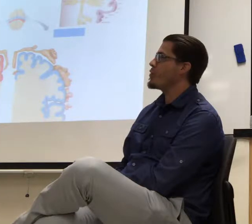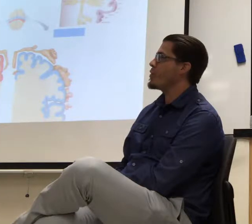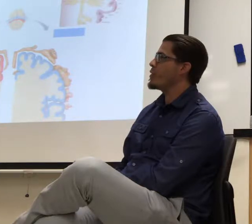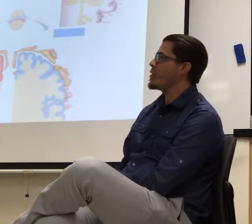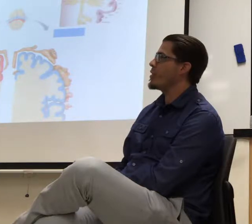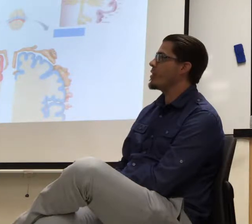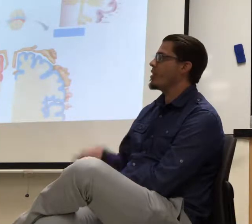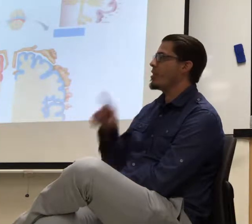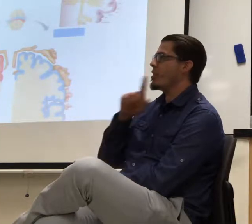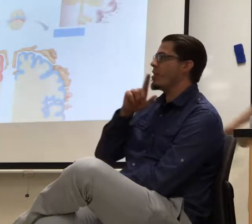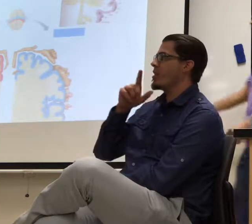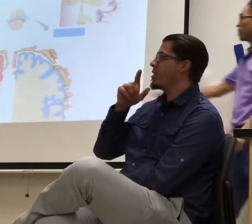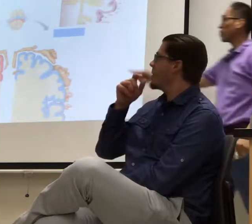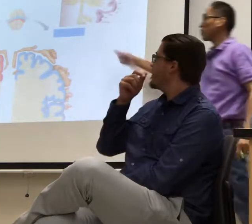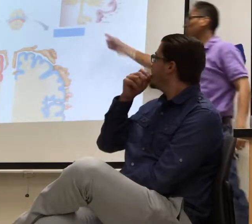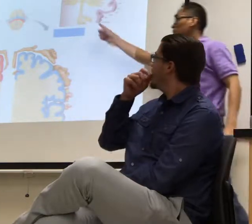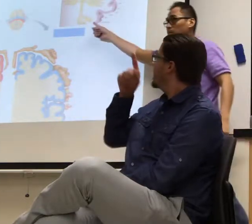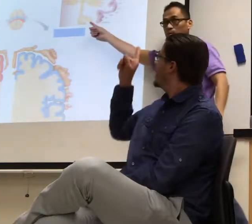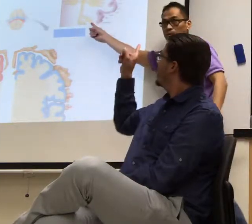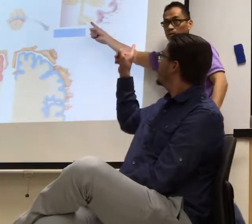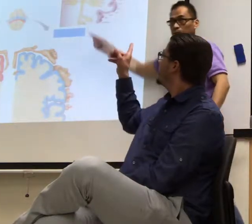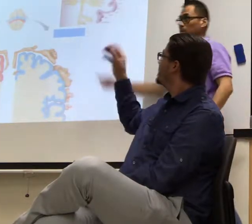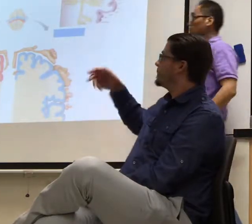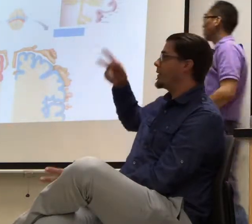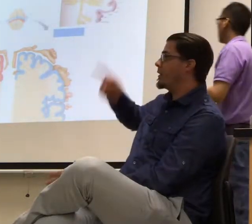Disproportioned person shown right here.